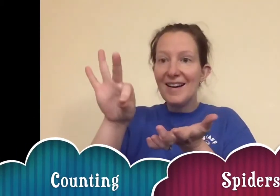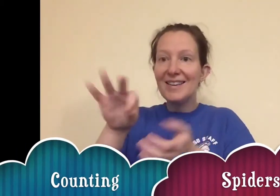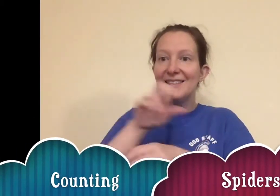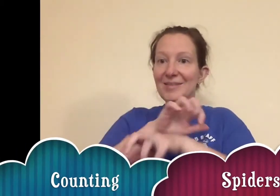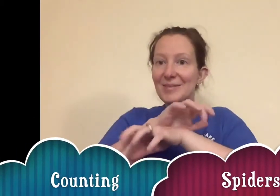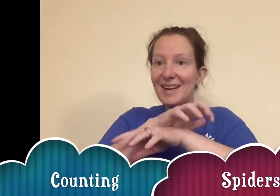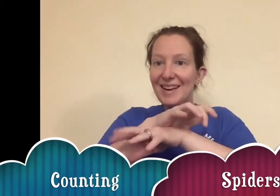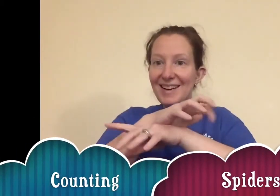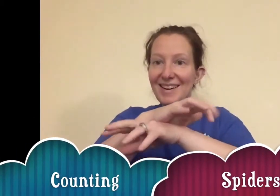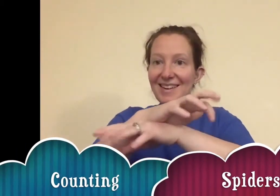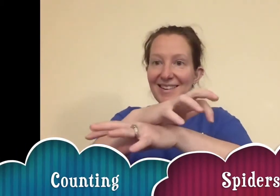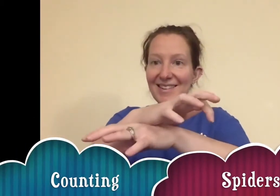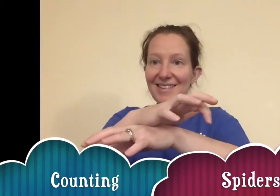counting spiders.